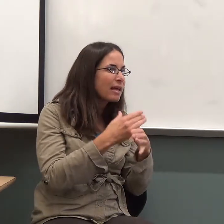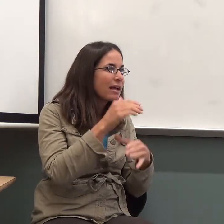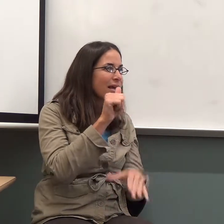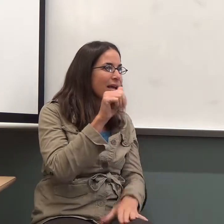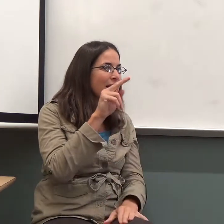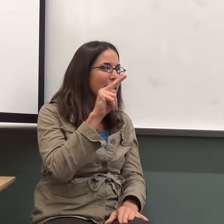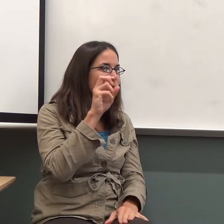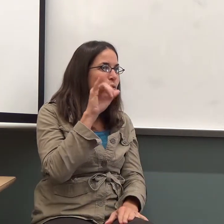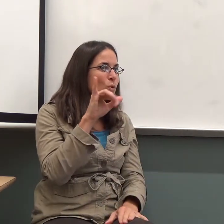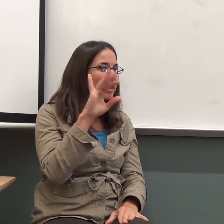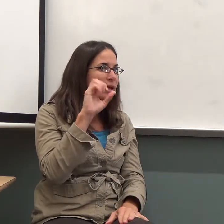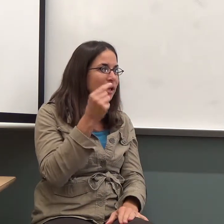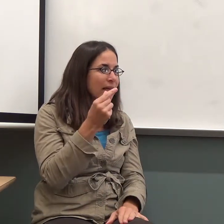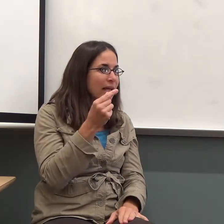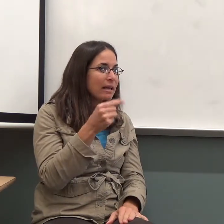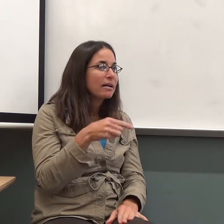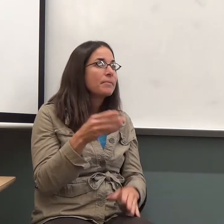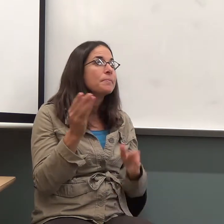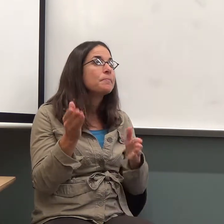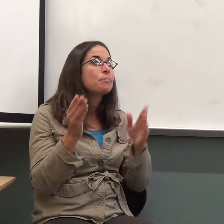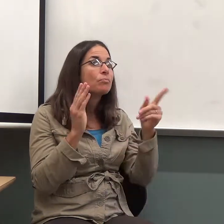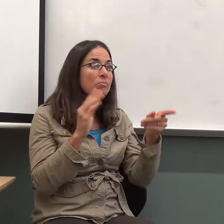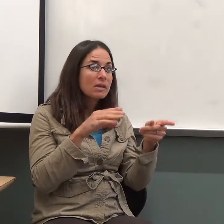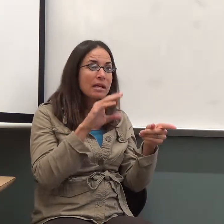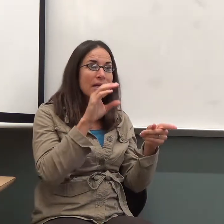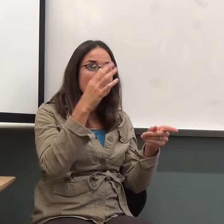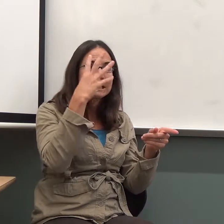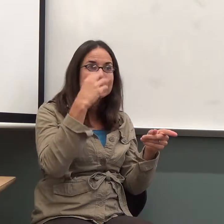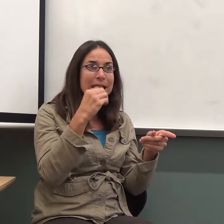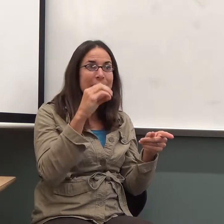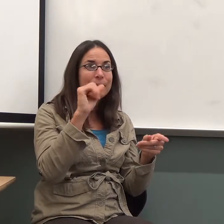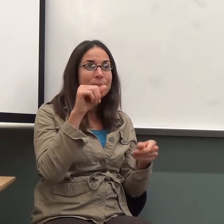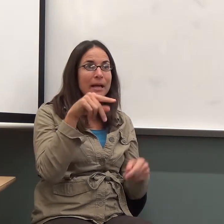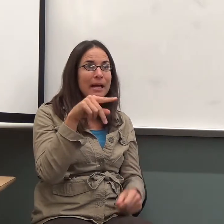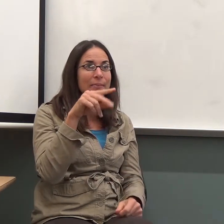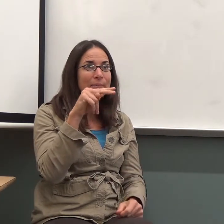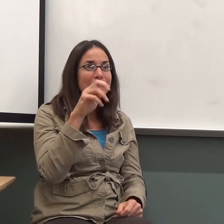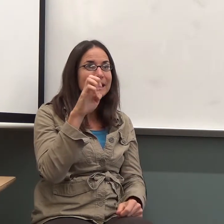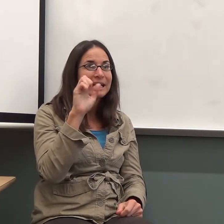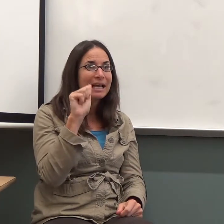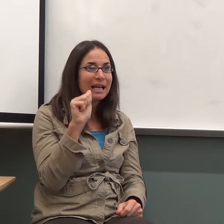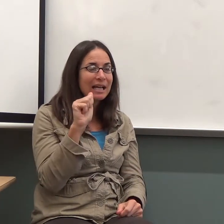Sleep apnea. Sleep apnea. We're getting medical together.